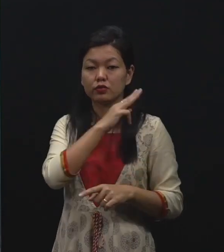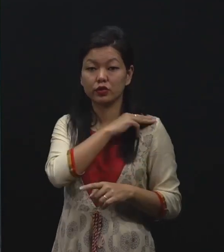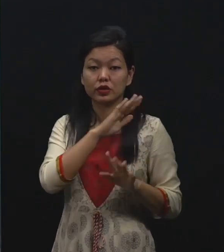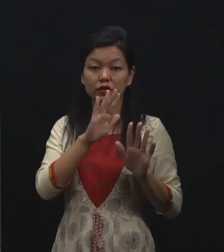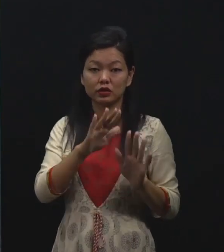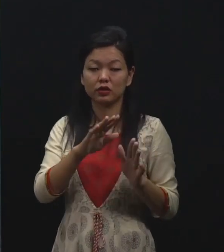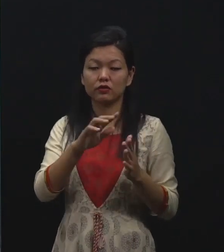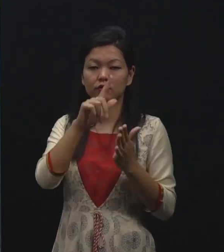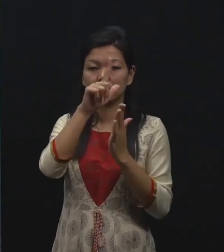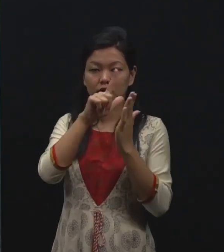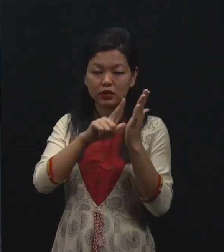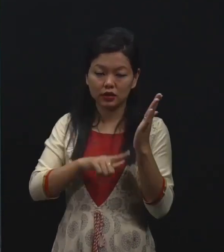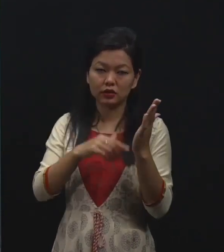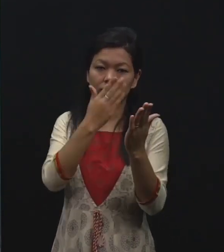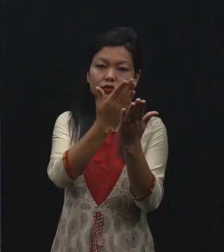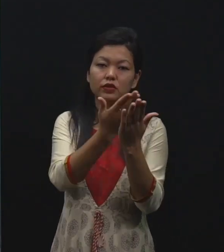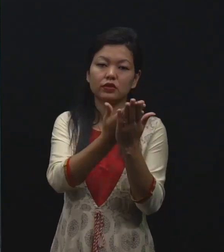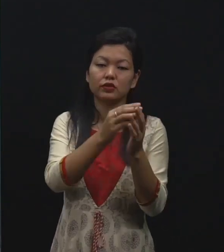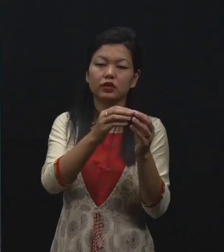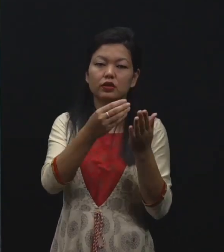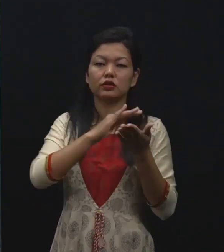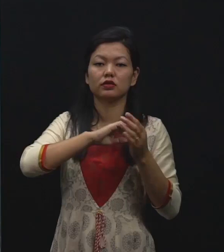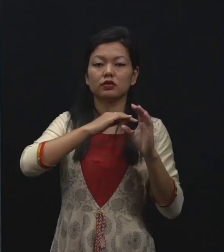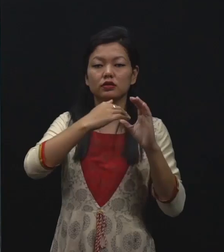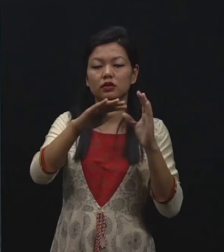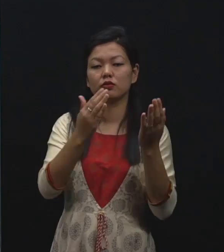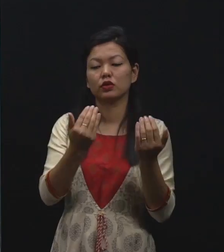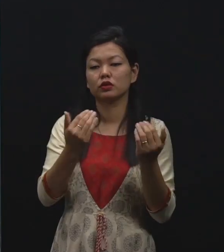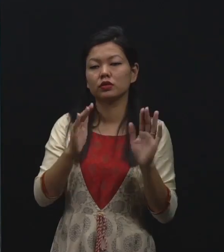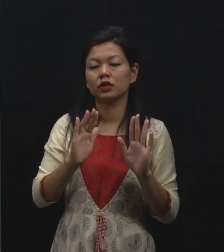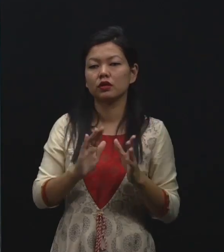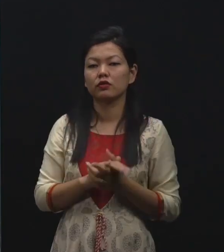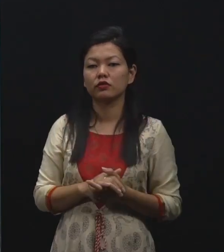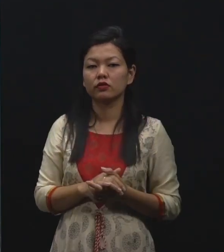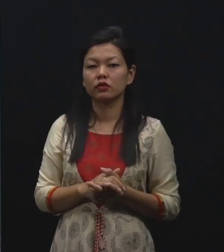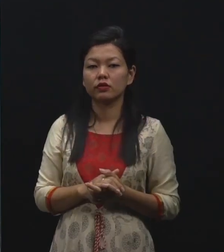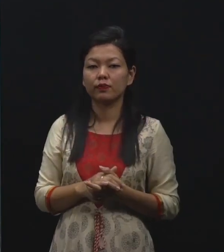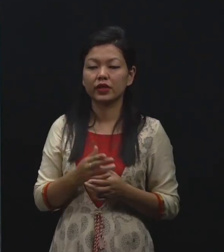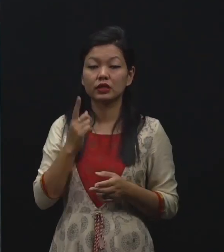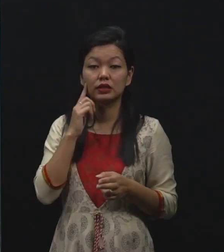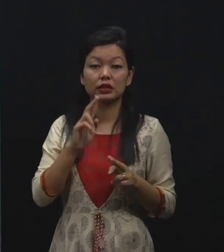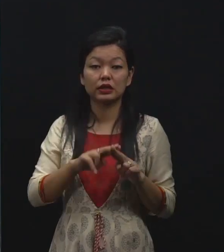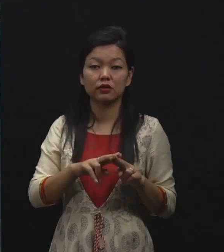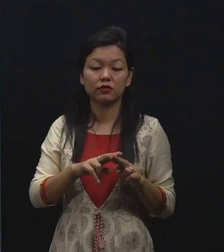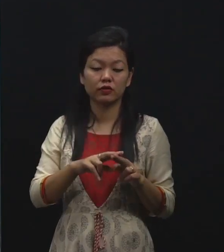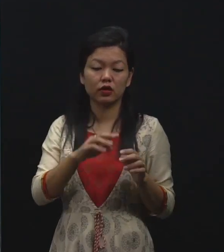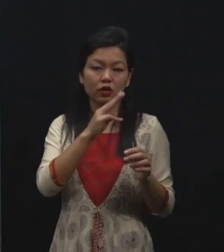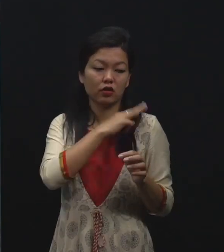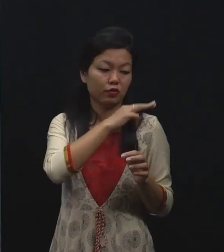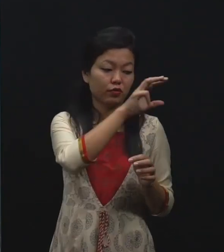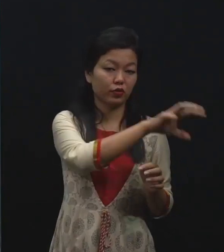or he can also go and meet the higher authority. It could be a deputy commissioner, or it could be a superintendent